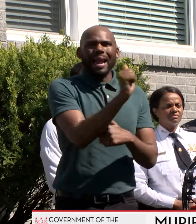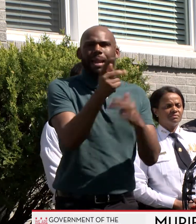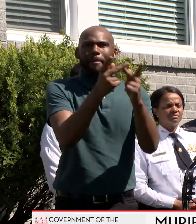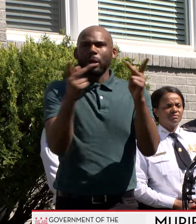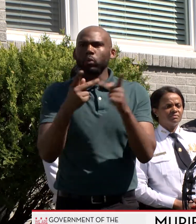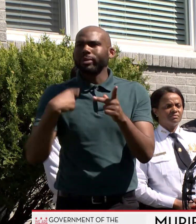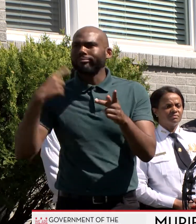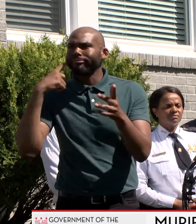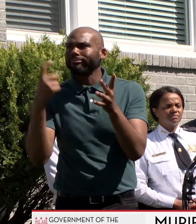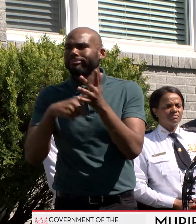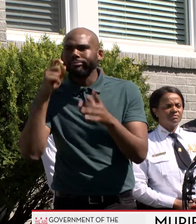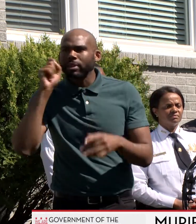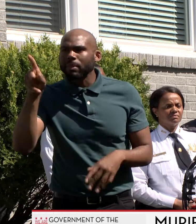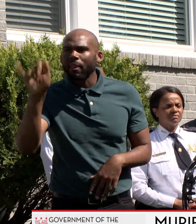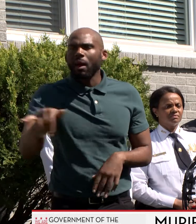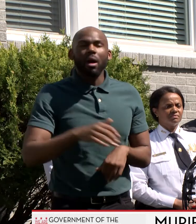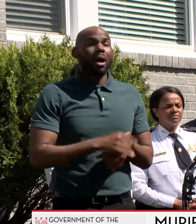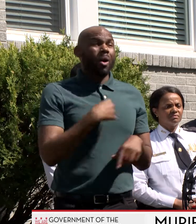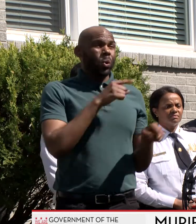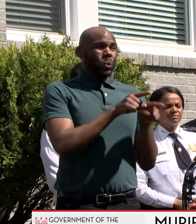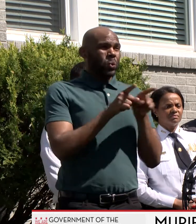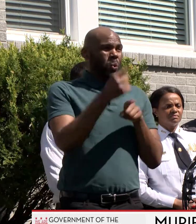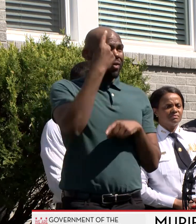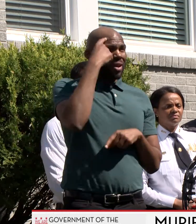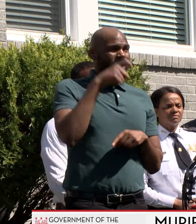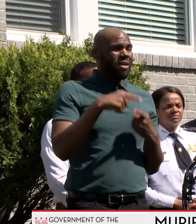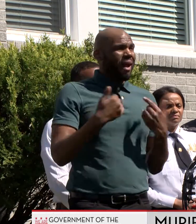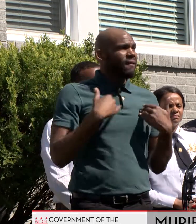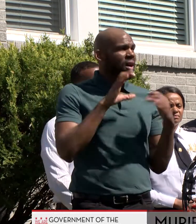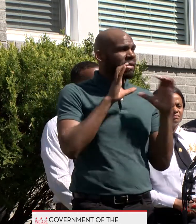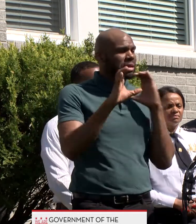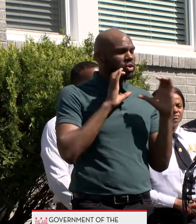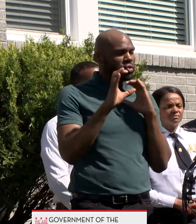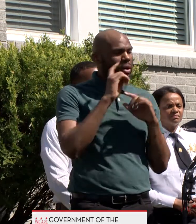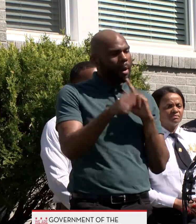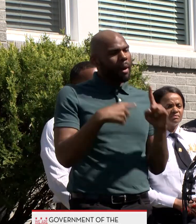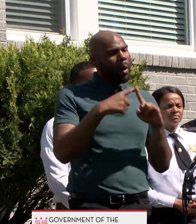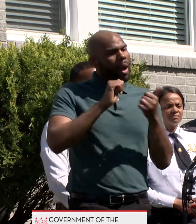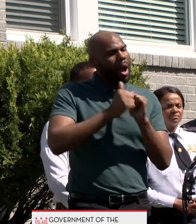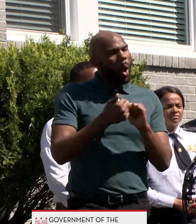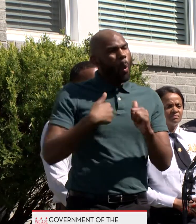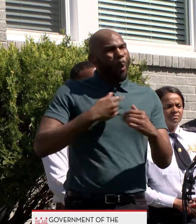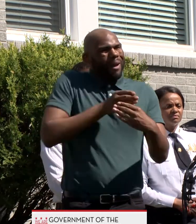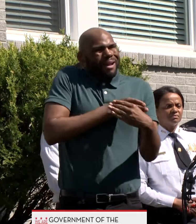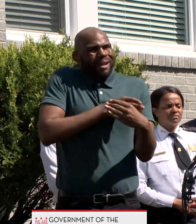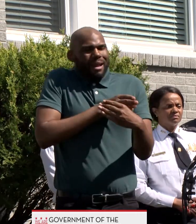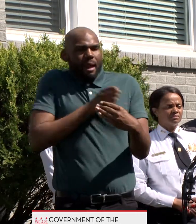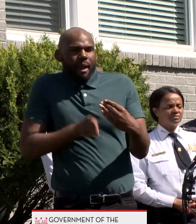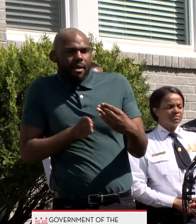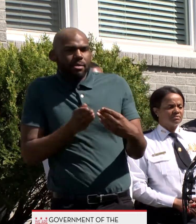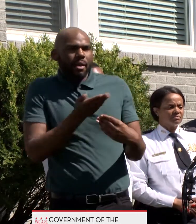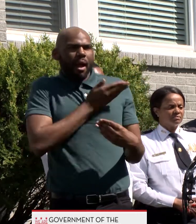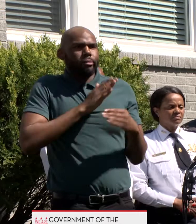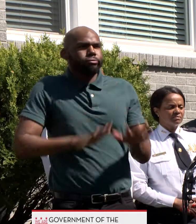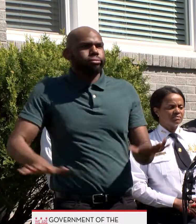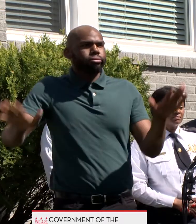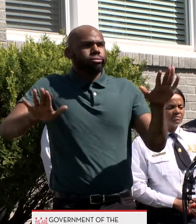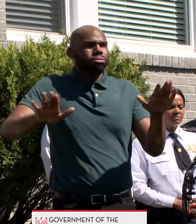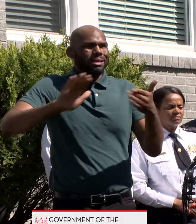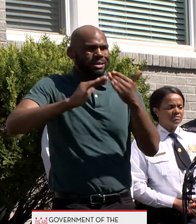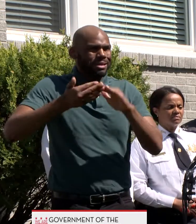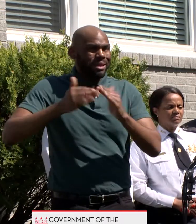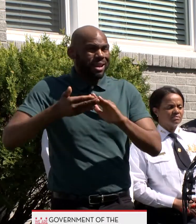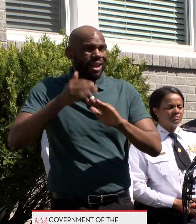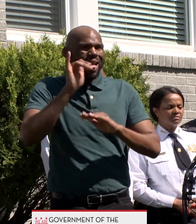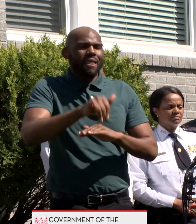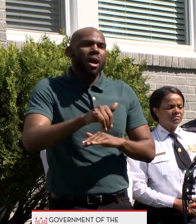see it. I also think that we have to have a conversation about how we end it across our city. And that's